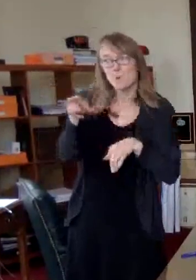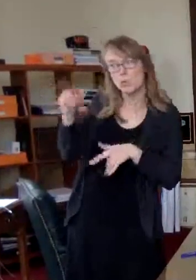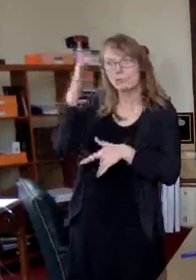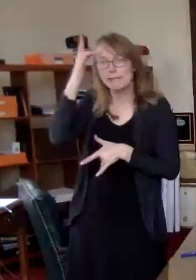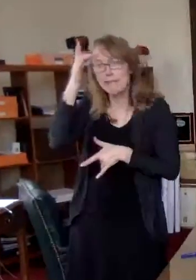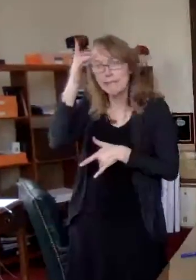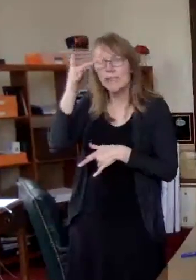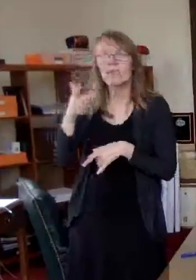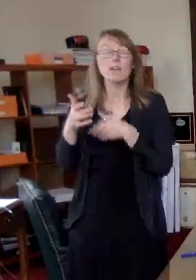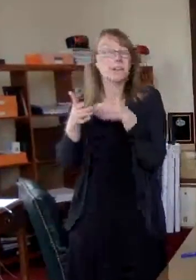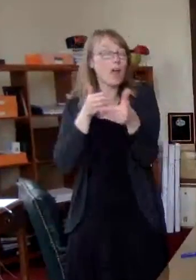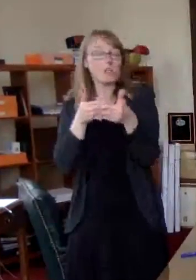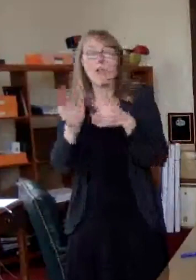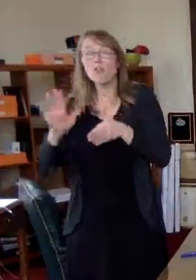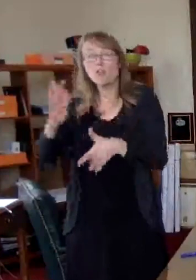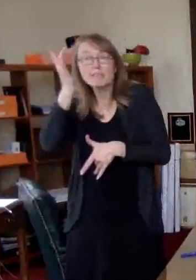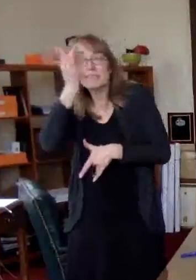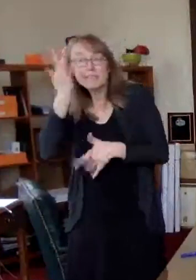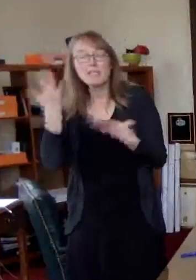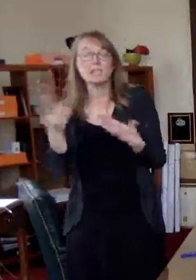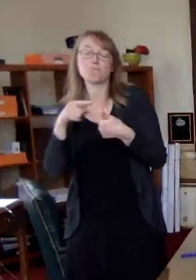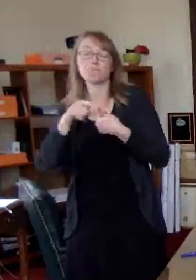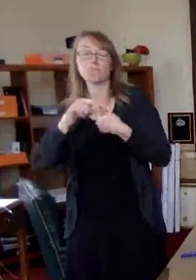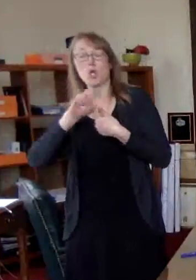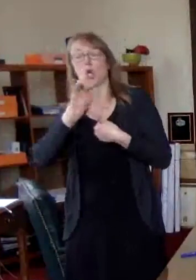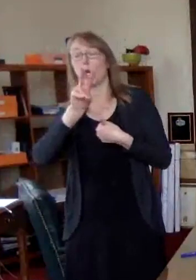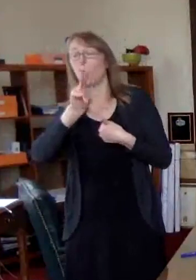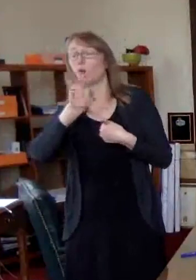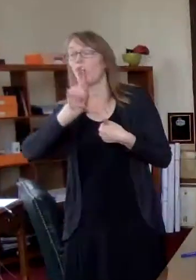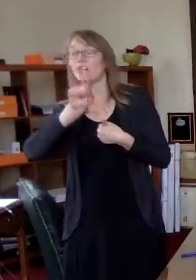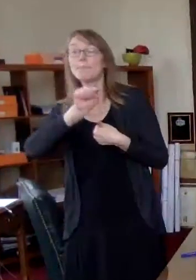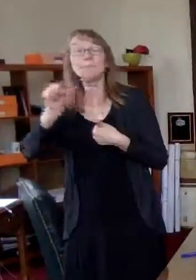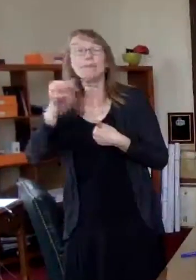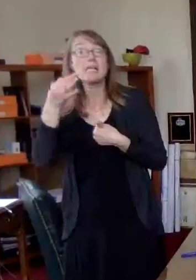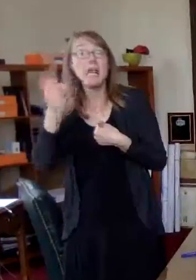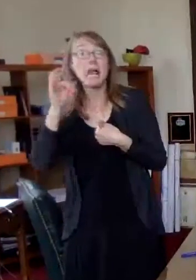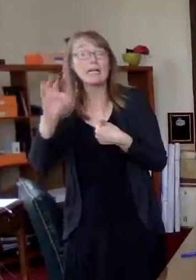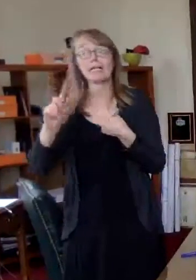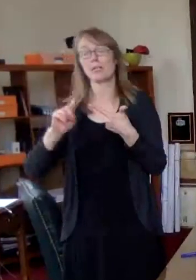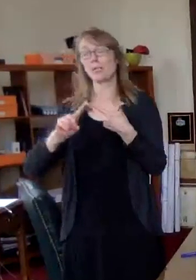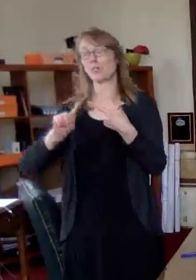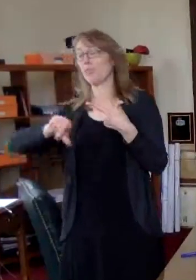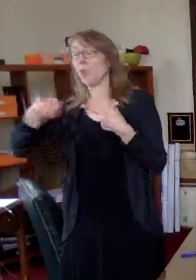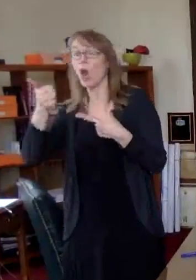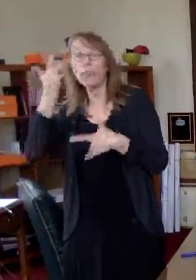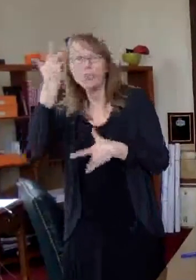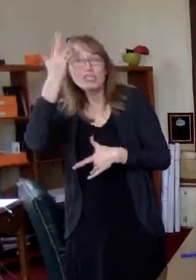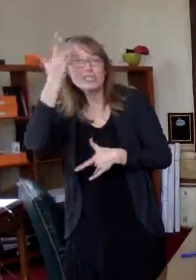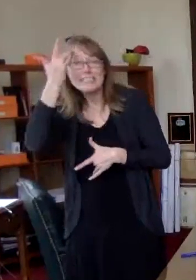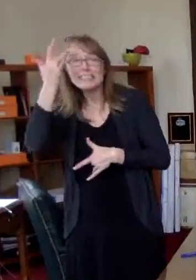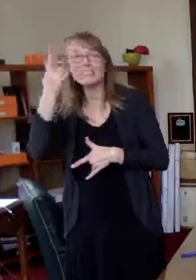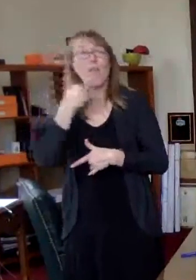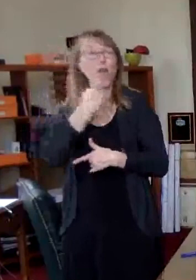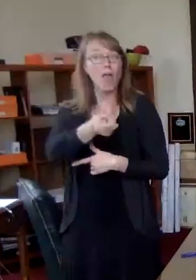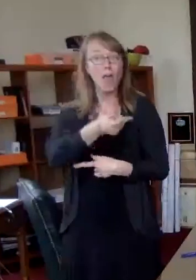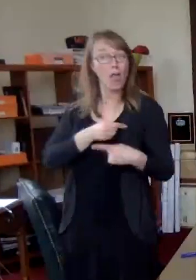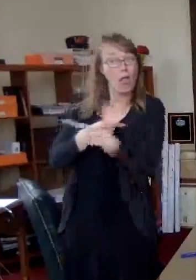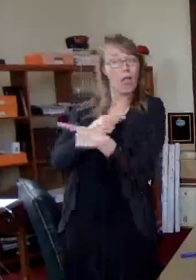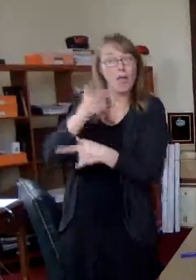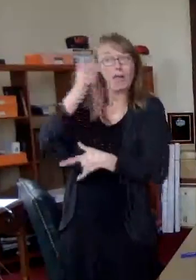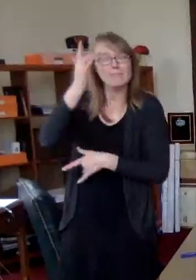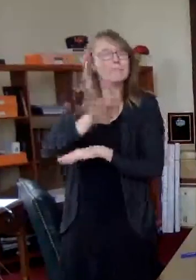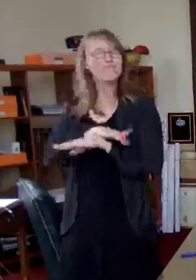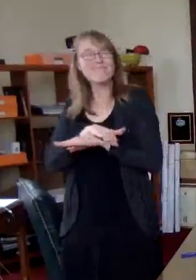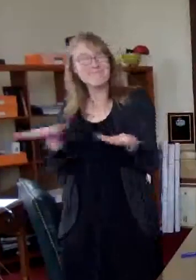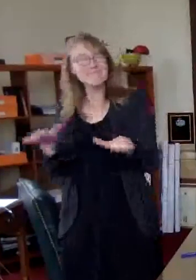with COVID-19 or whether they're ill with something else. I think that's a good thing for most of us, and it's just not an